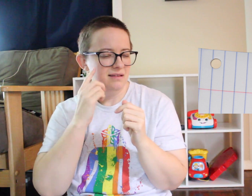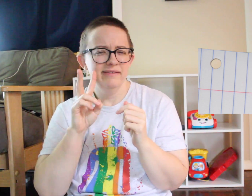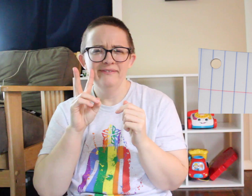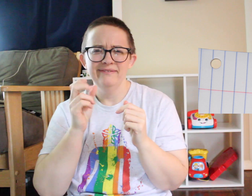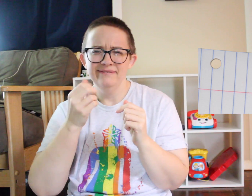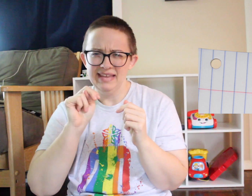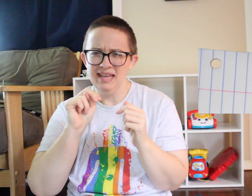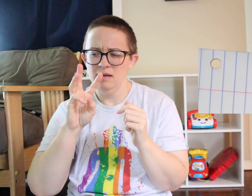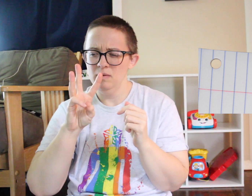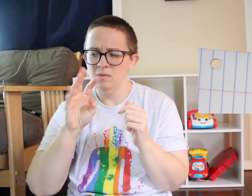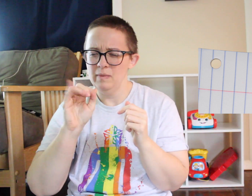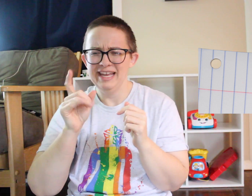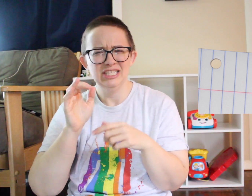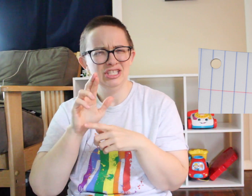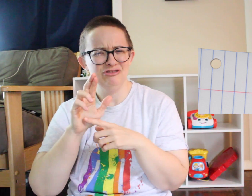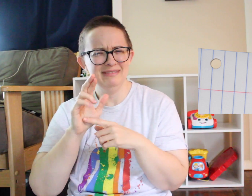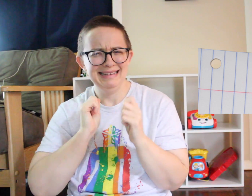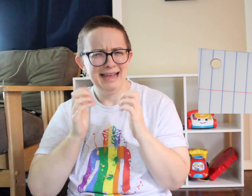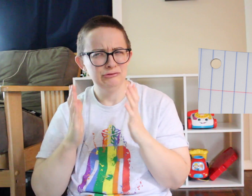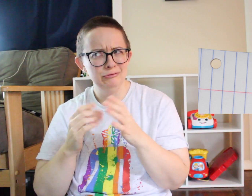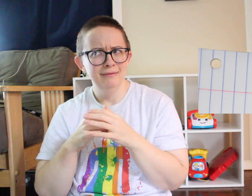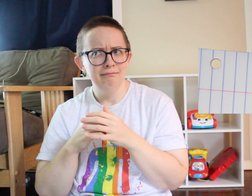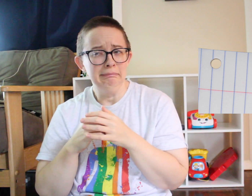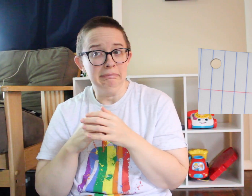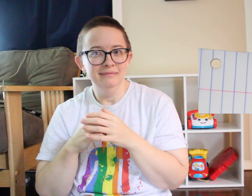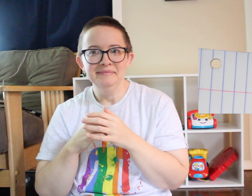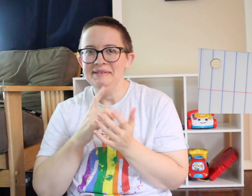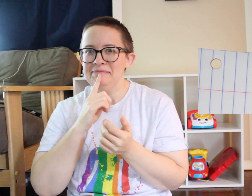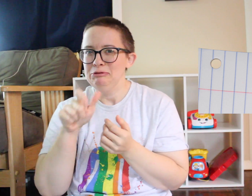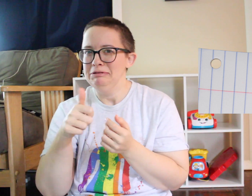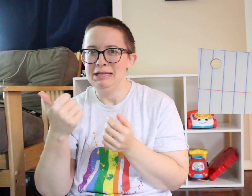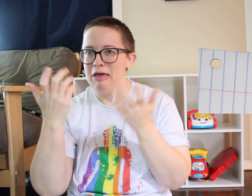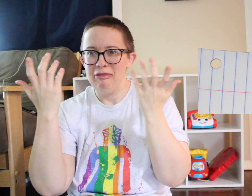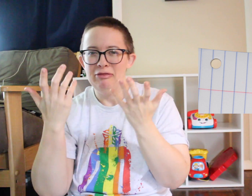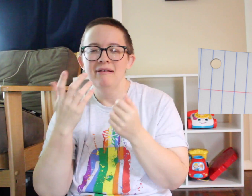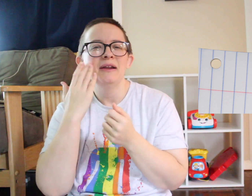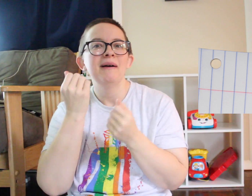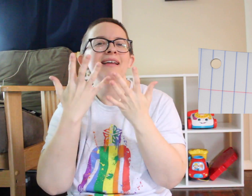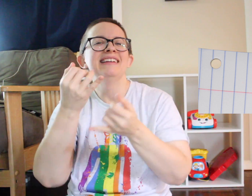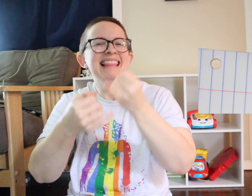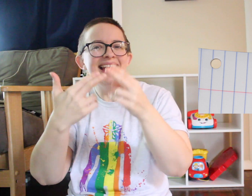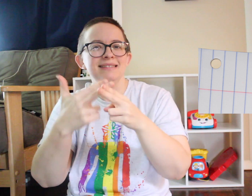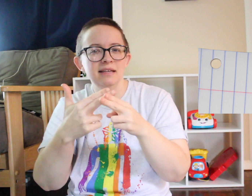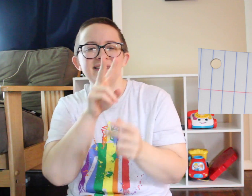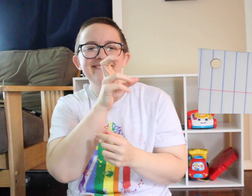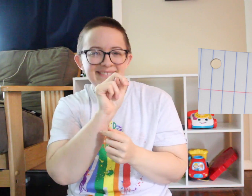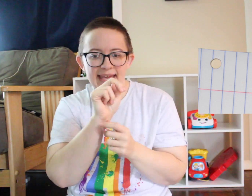of one, like, isn't Van Wilder? I think he's an actor. I don't know. I'm not really sure of any others. I know there's a lot of like